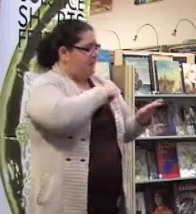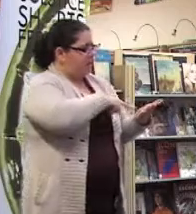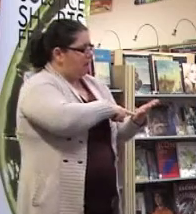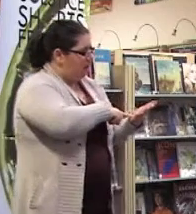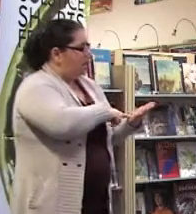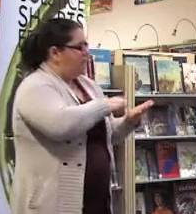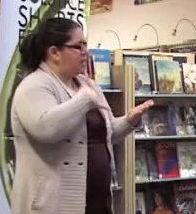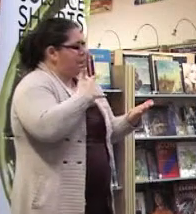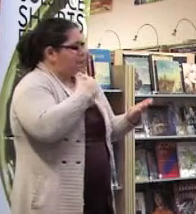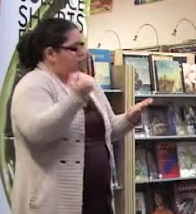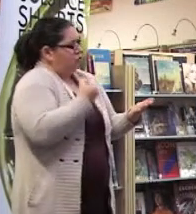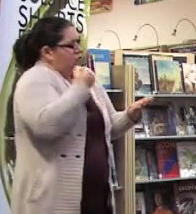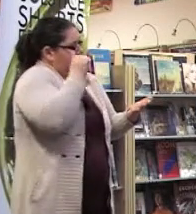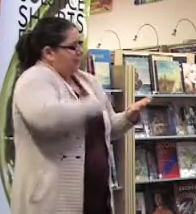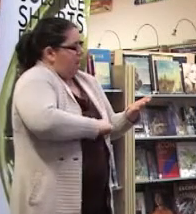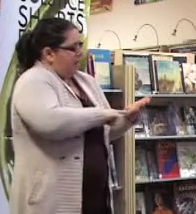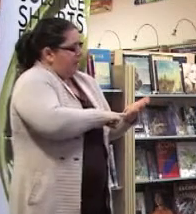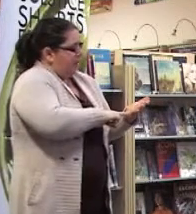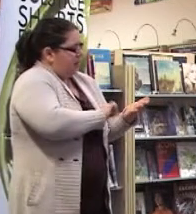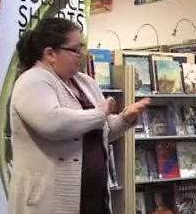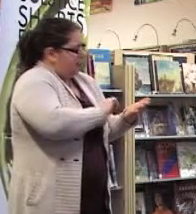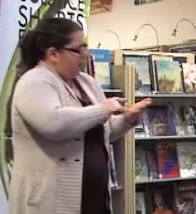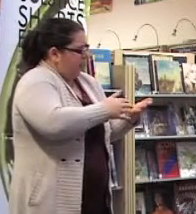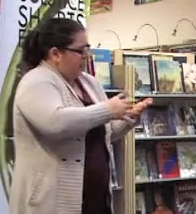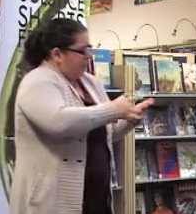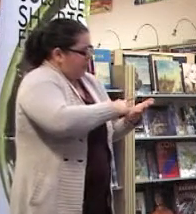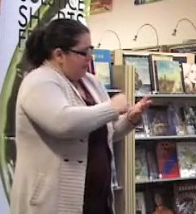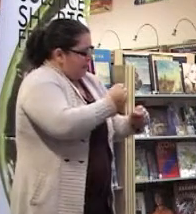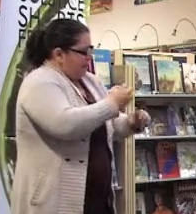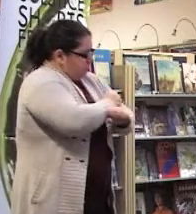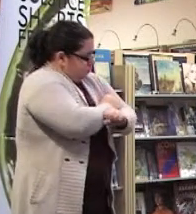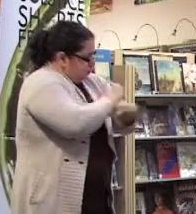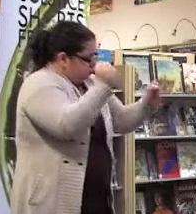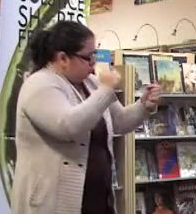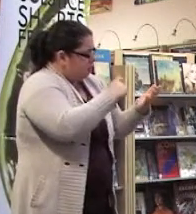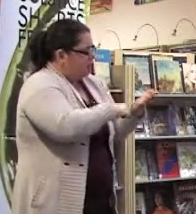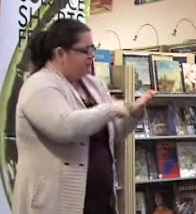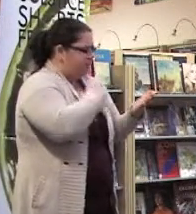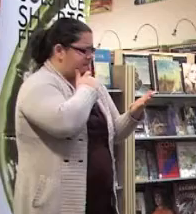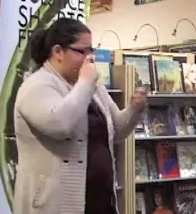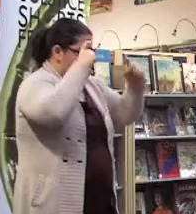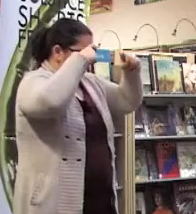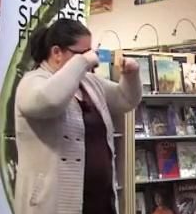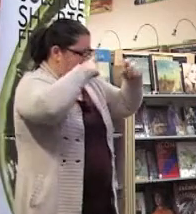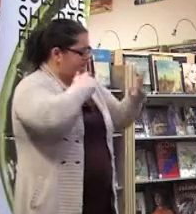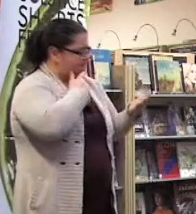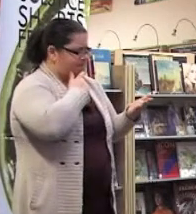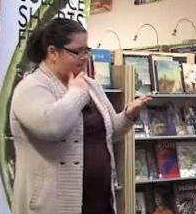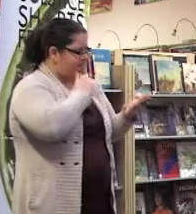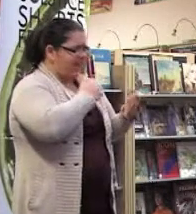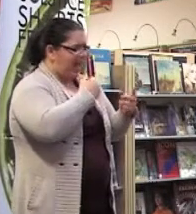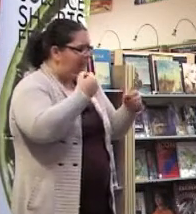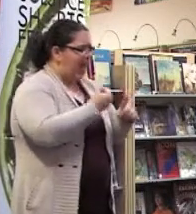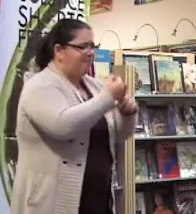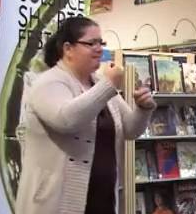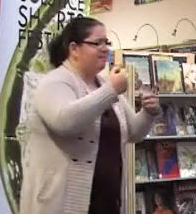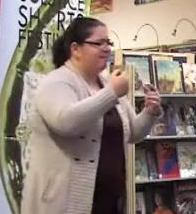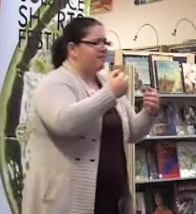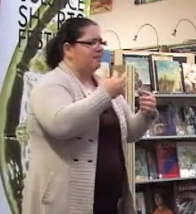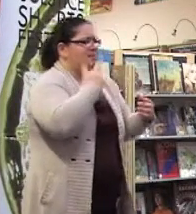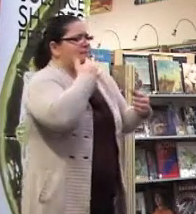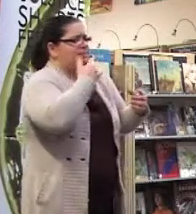very strong, but then there is a great rupture in it just here. He crinkles up his brow, tutting. Some accident or